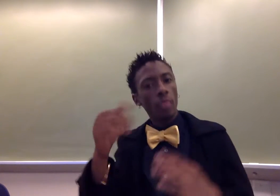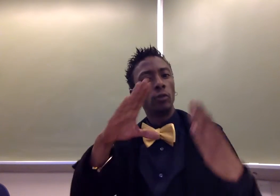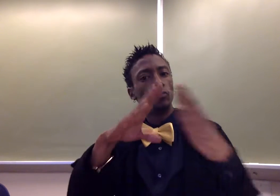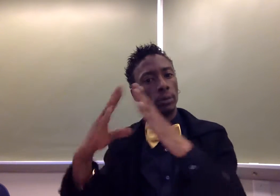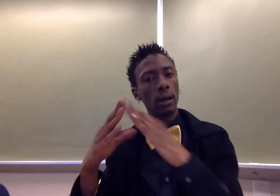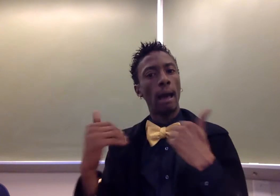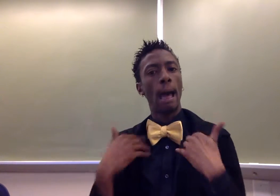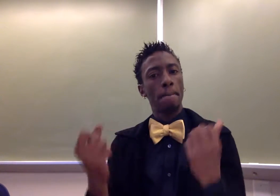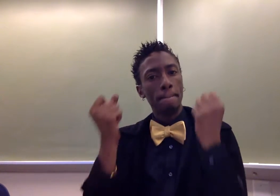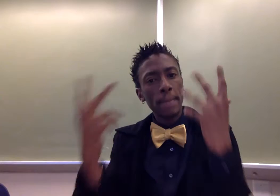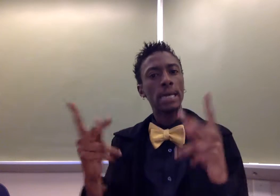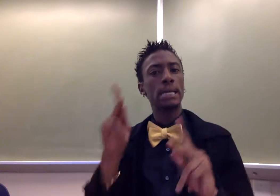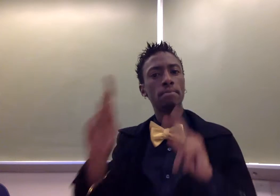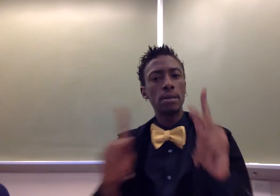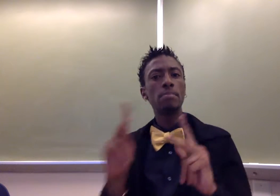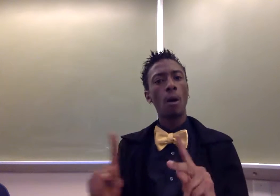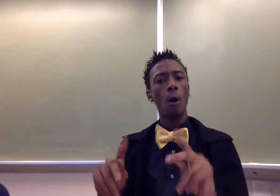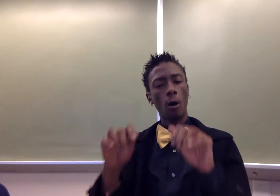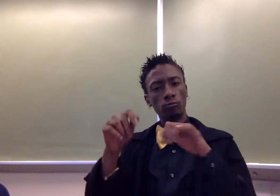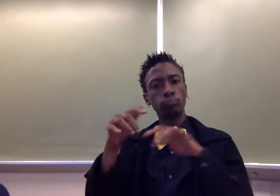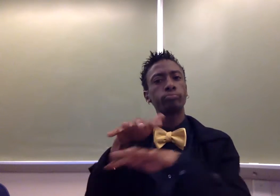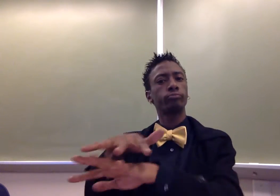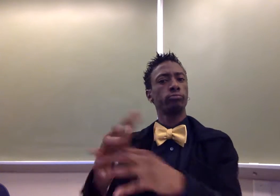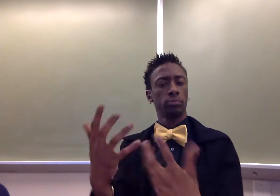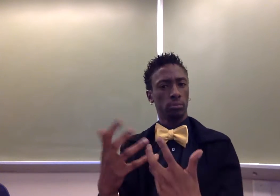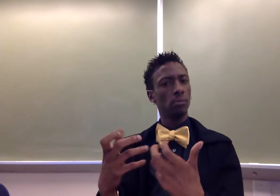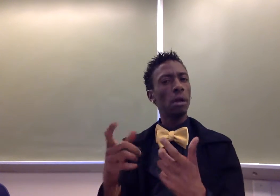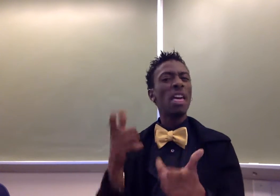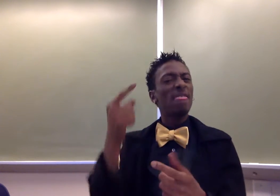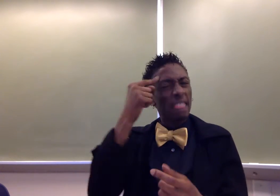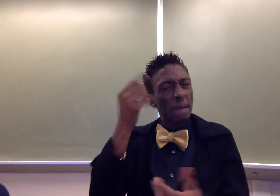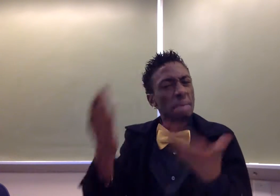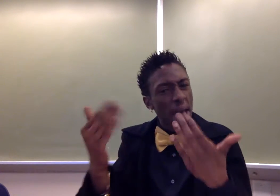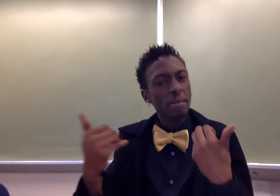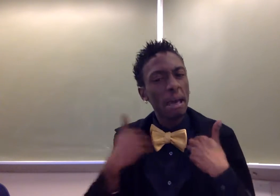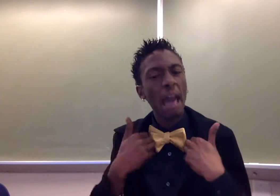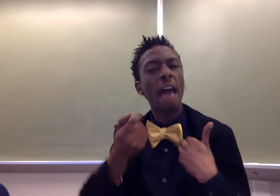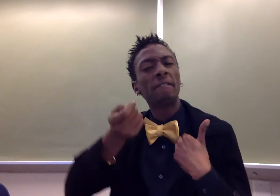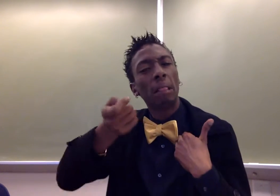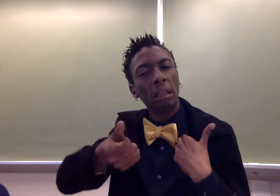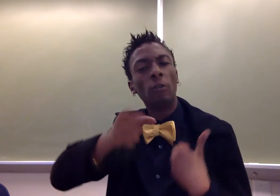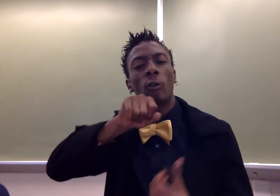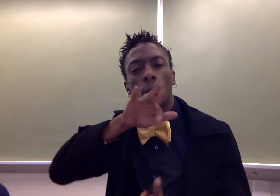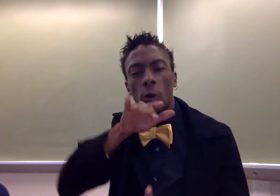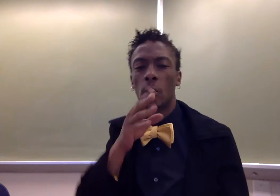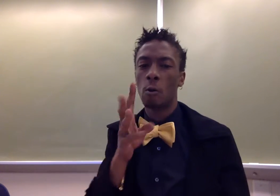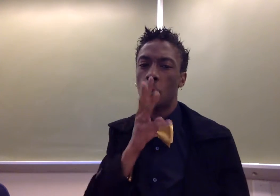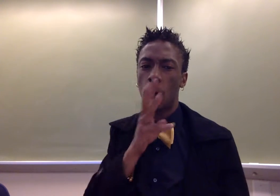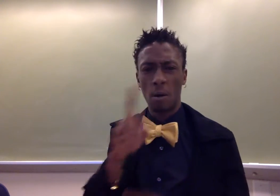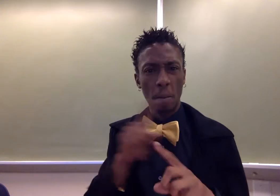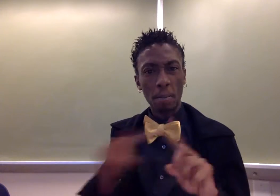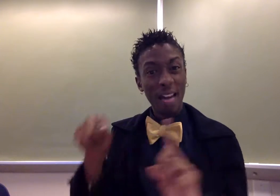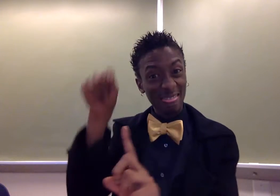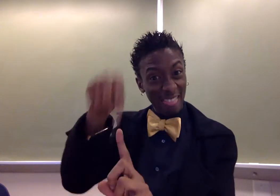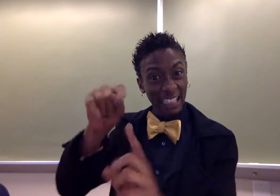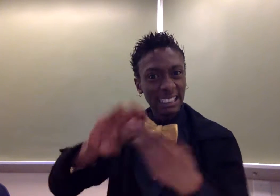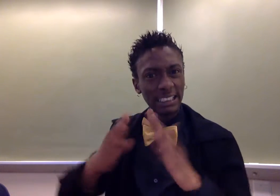have a little dirty water there, but even there, people don't realize just how bad their drinking water is. When